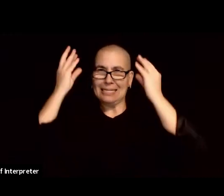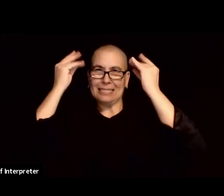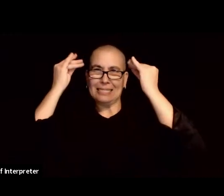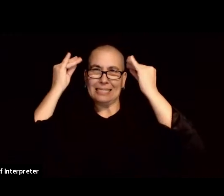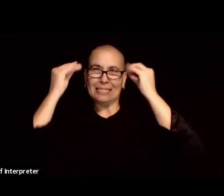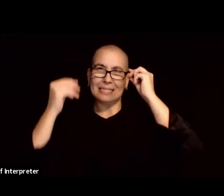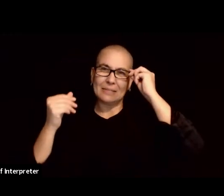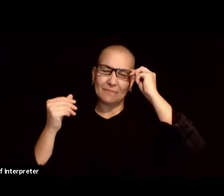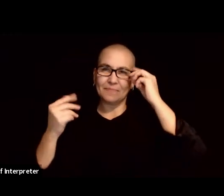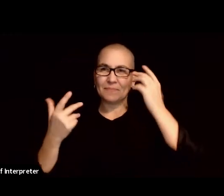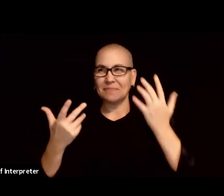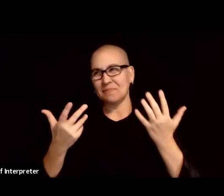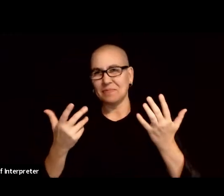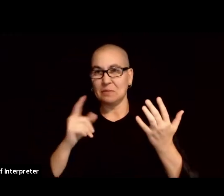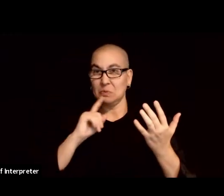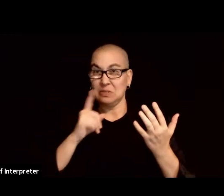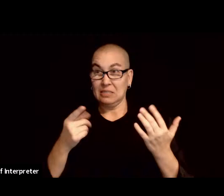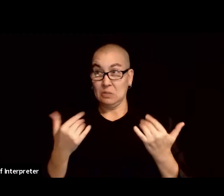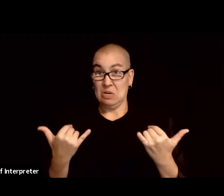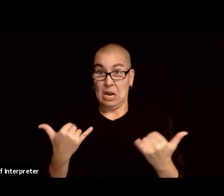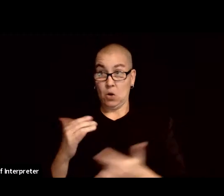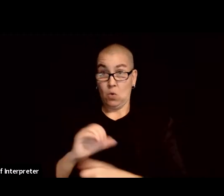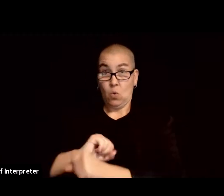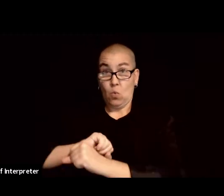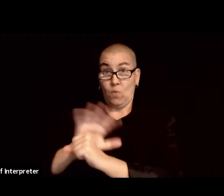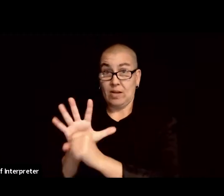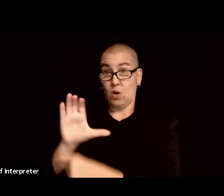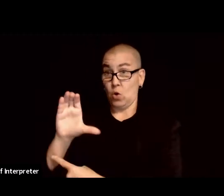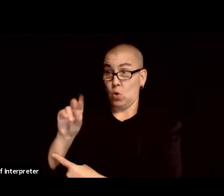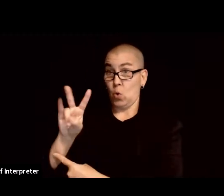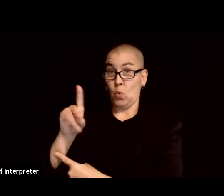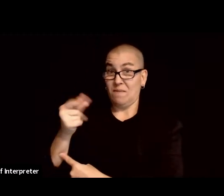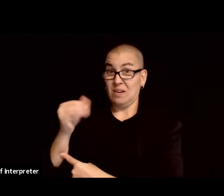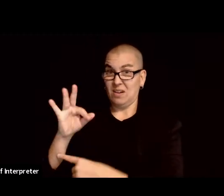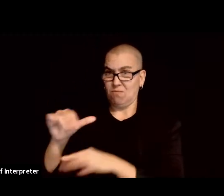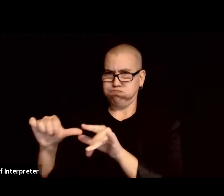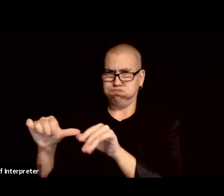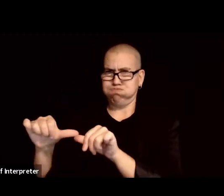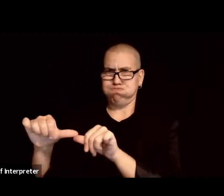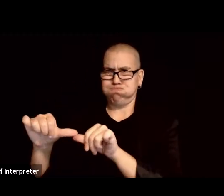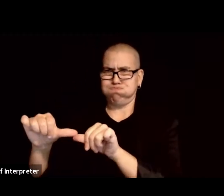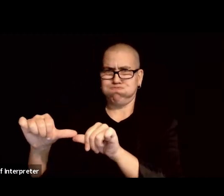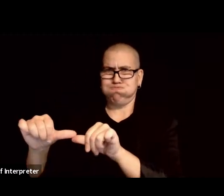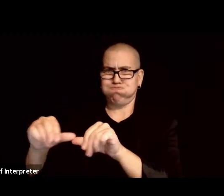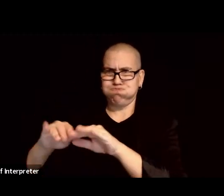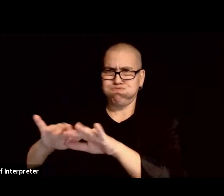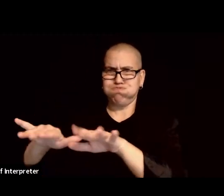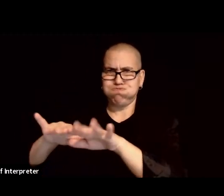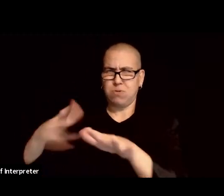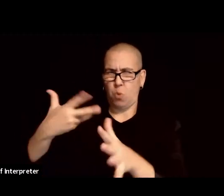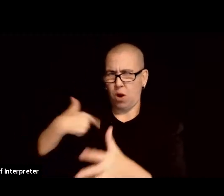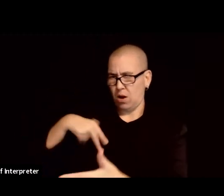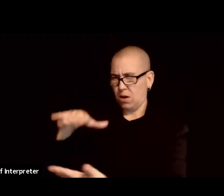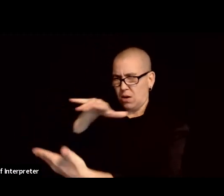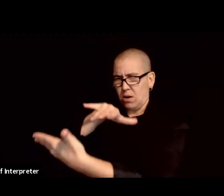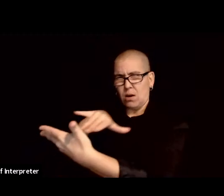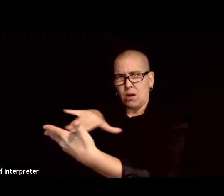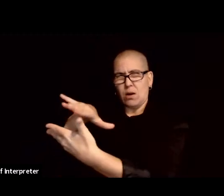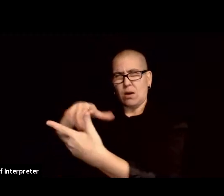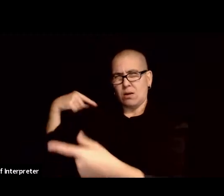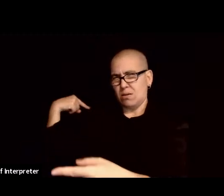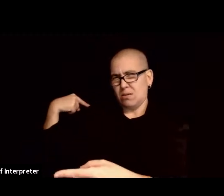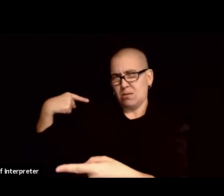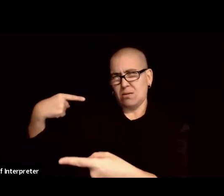progressed, what have we learned and how can we modify how we're doing this work to be more